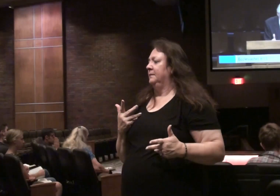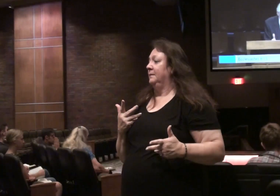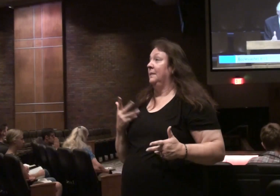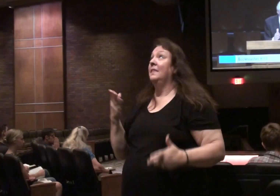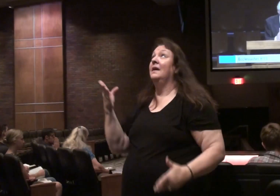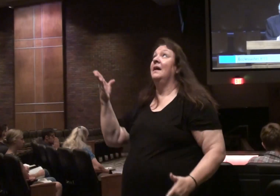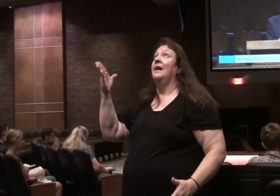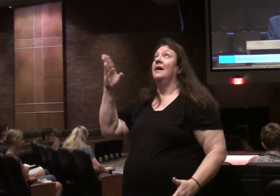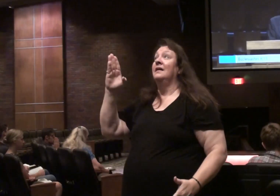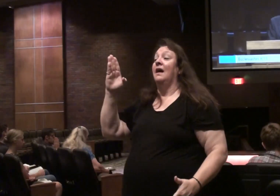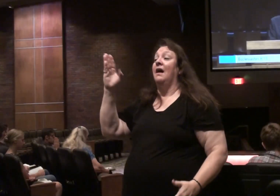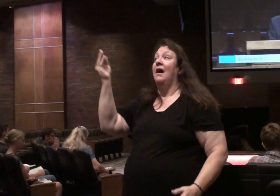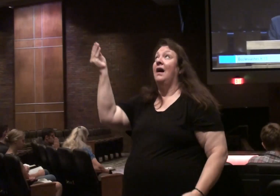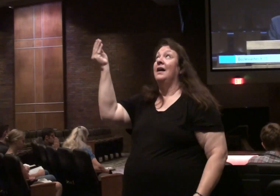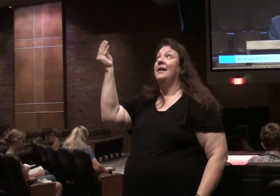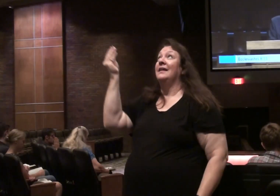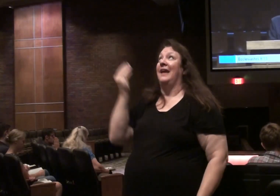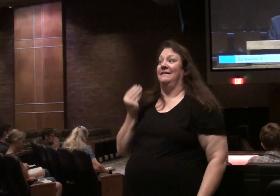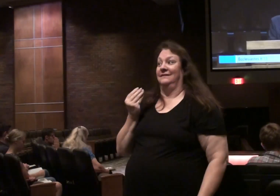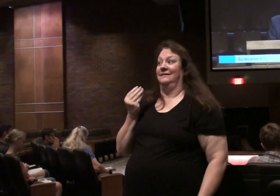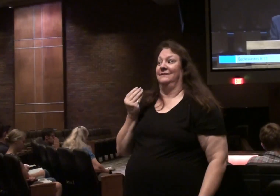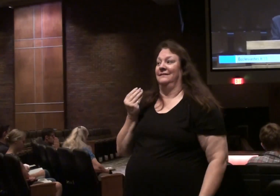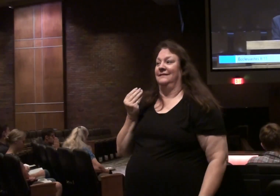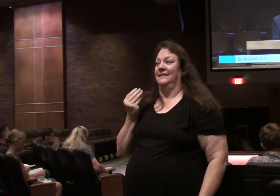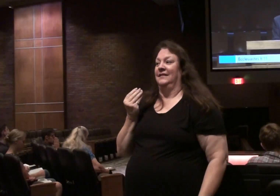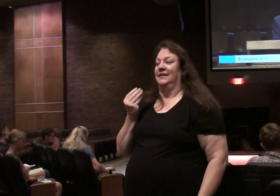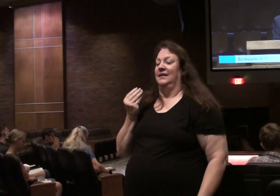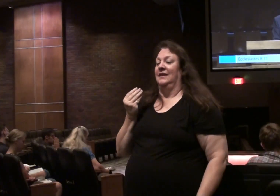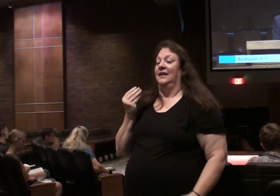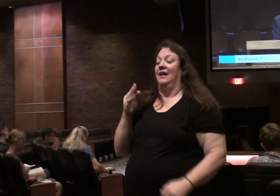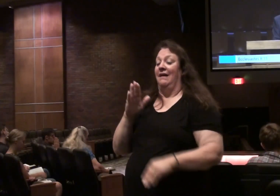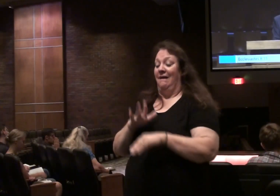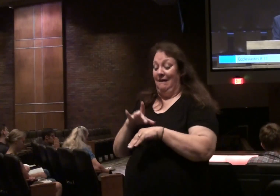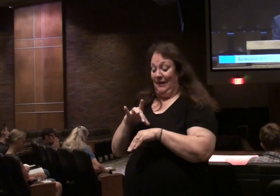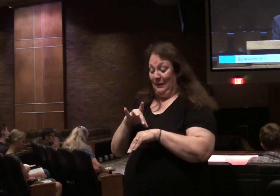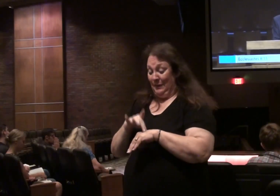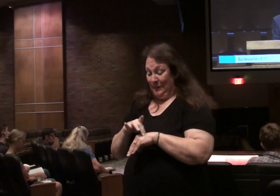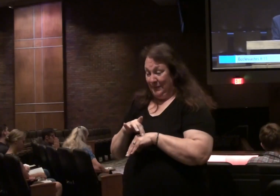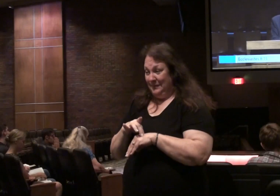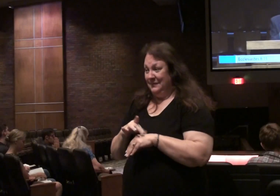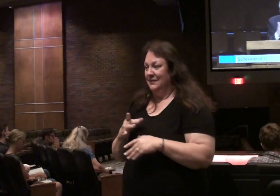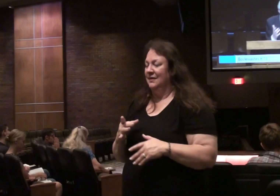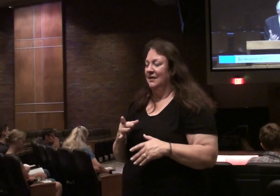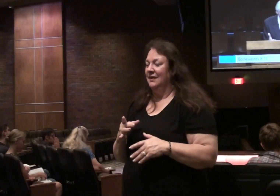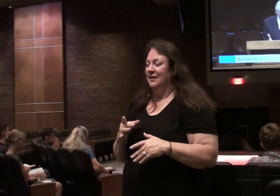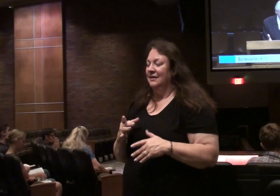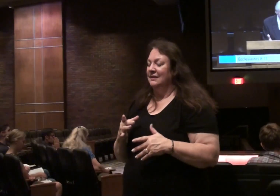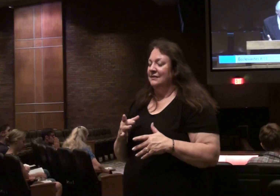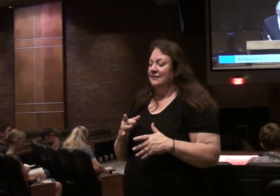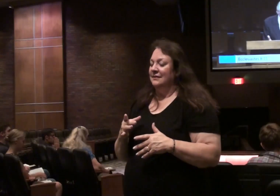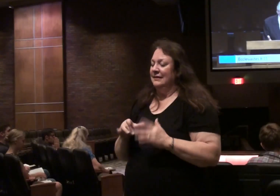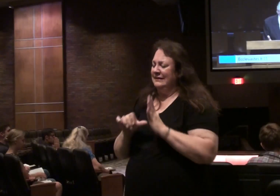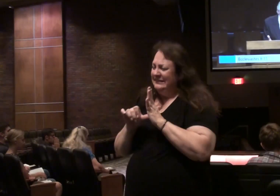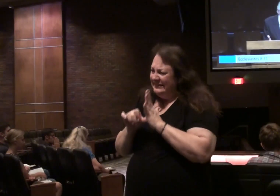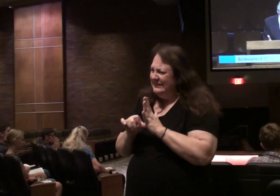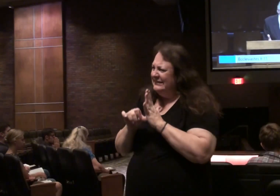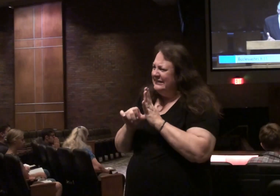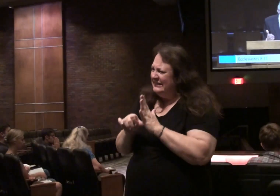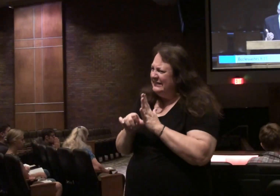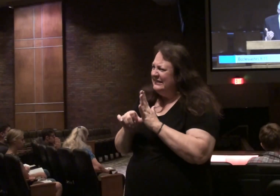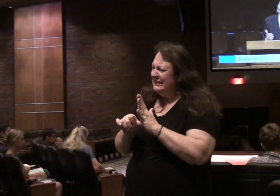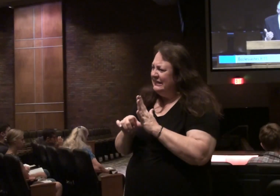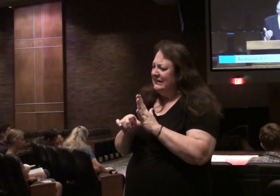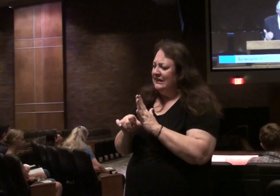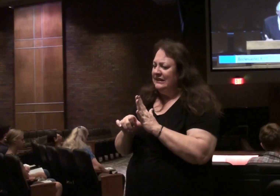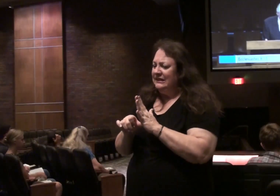which God has given him under the sun. I mean, you see how God keeps stressing this?